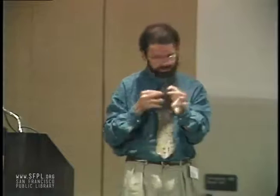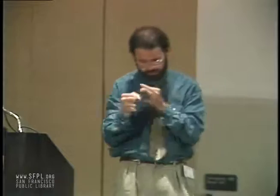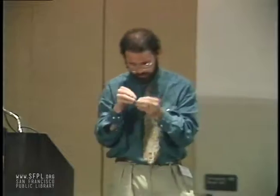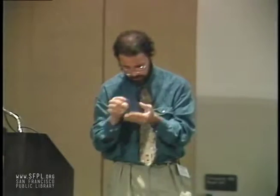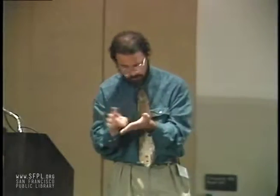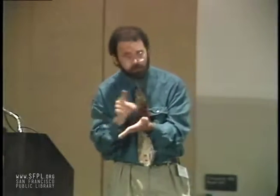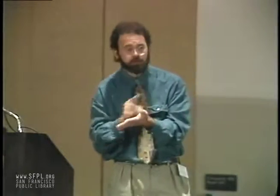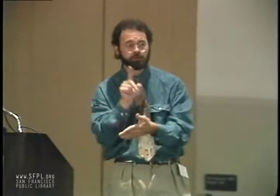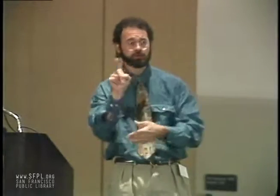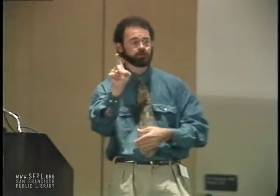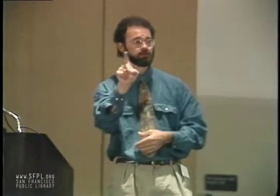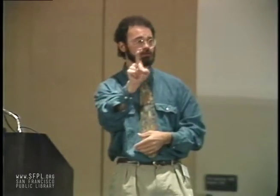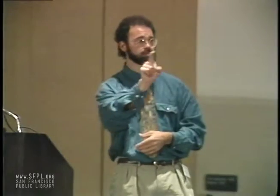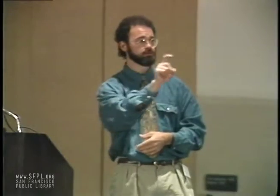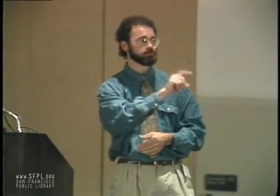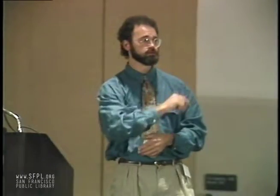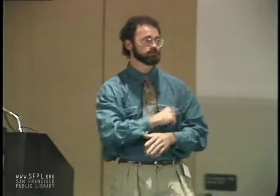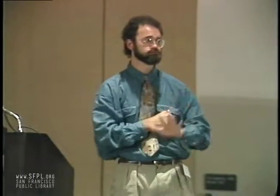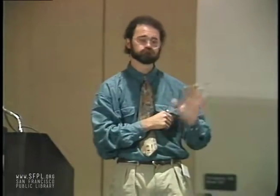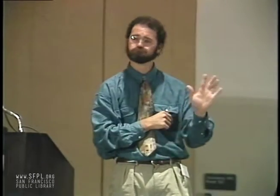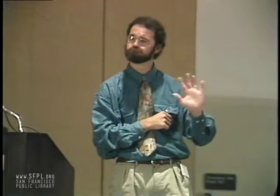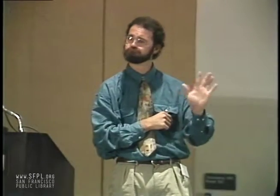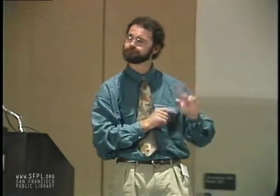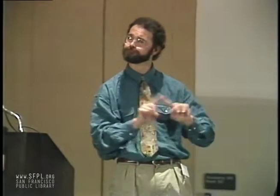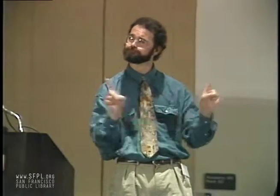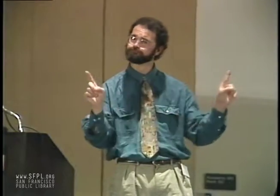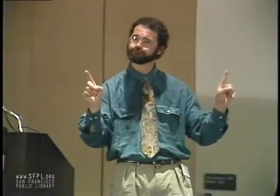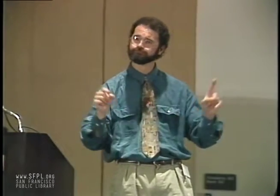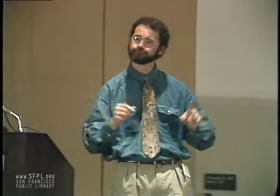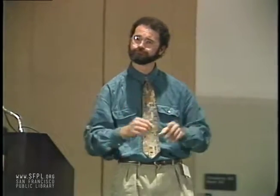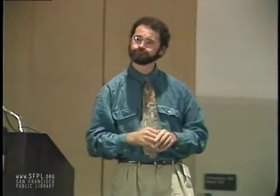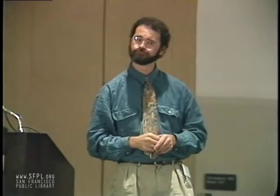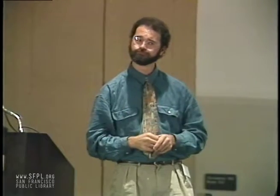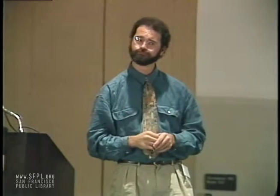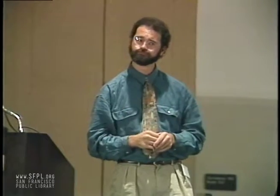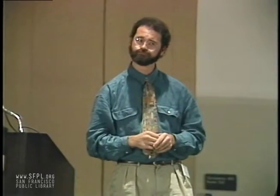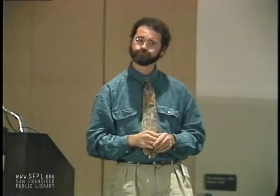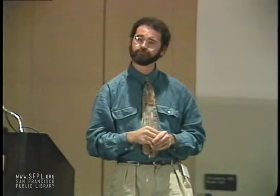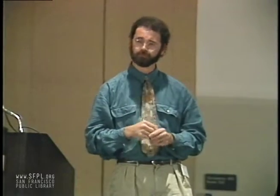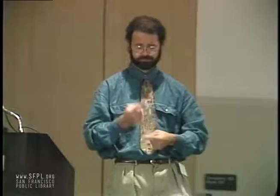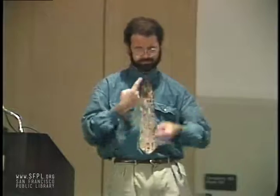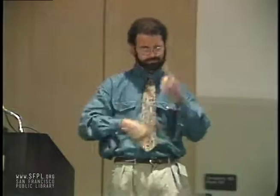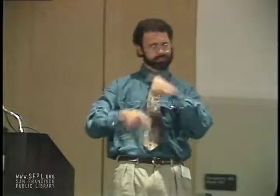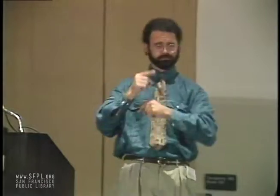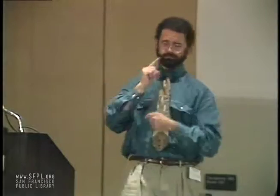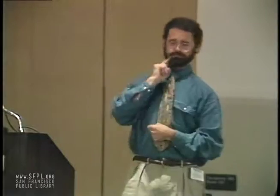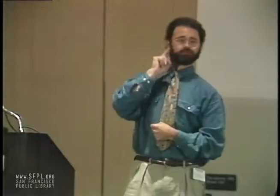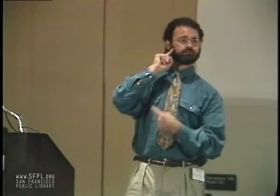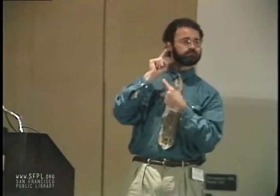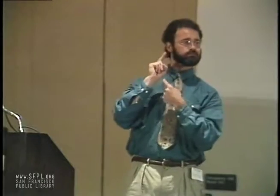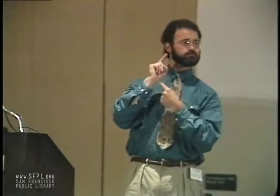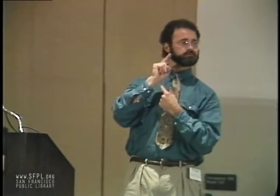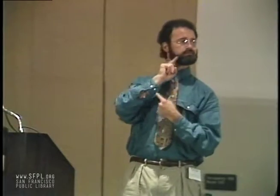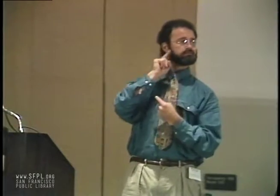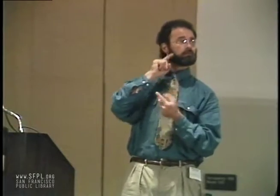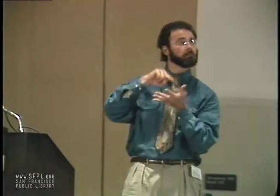the deaf person's definition of deaf is not the definition that you find in the dictionary. The